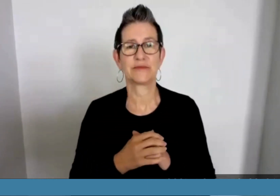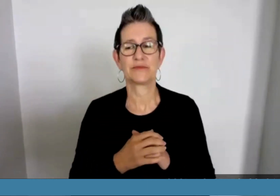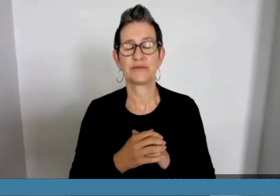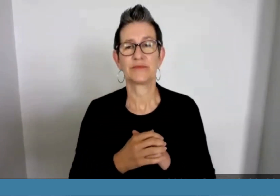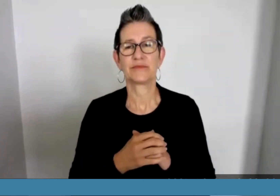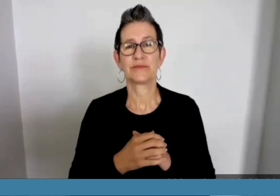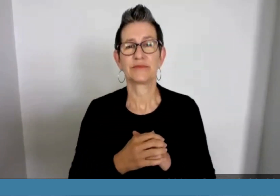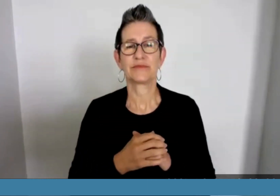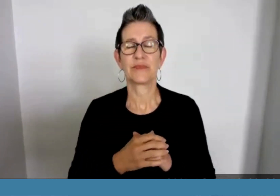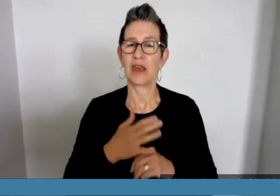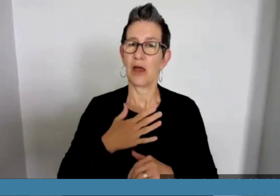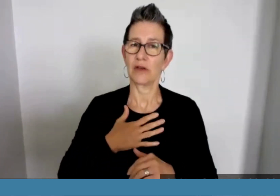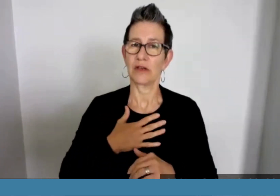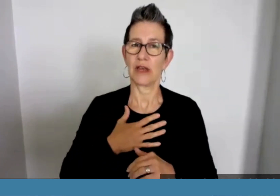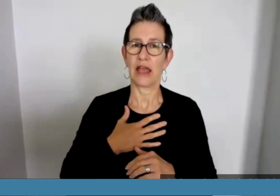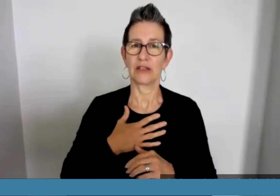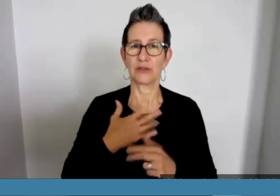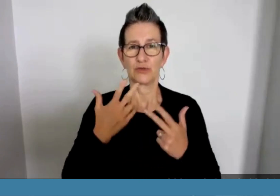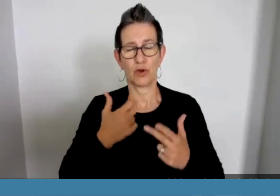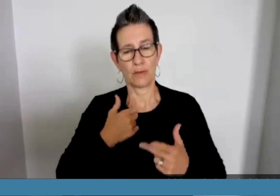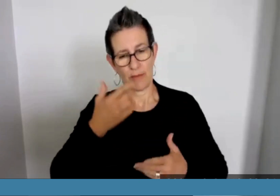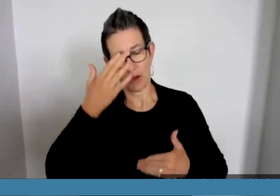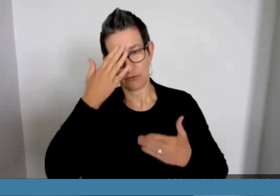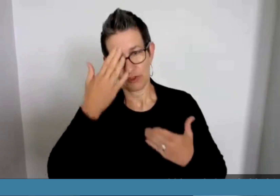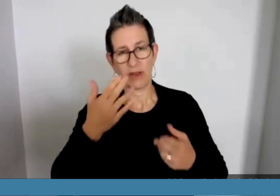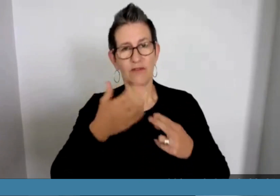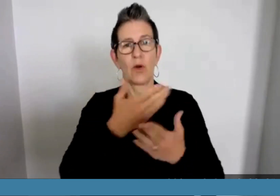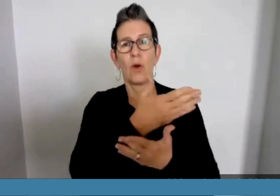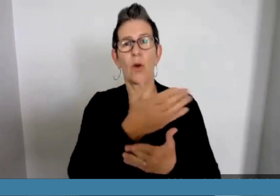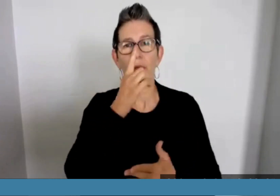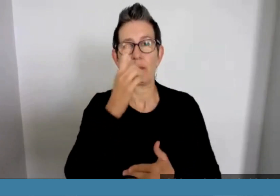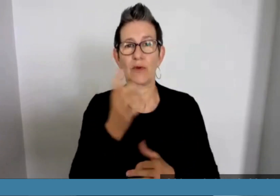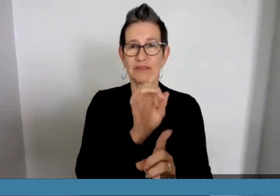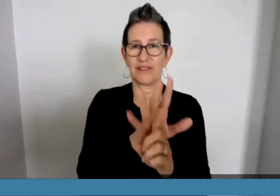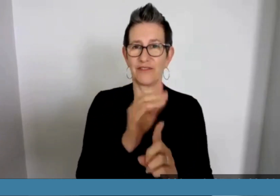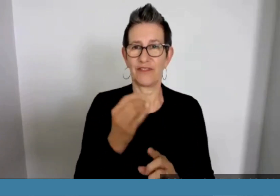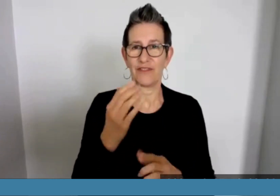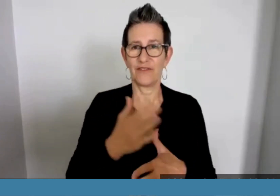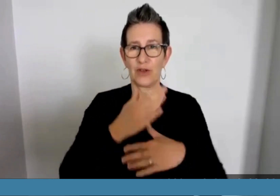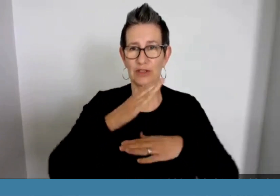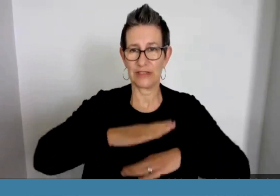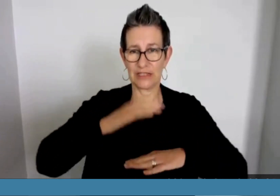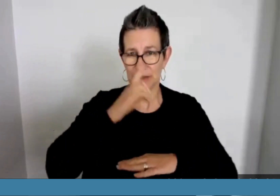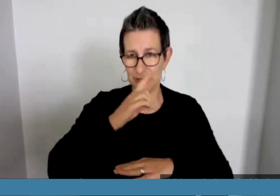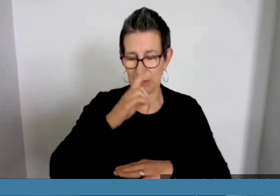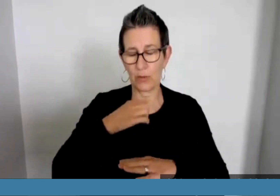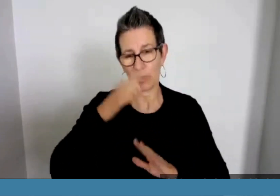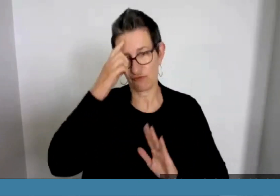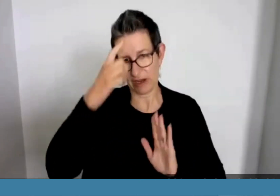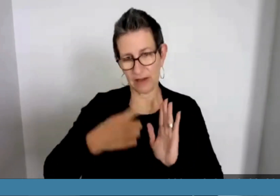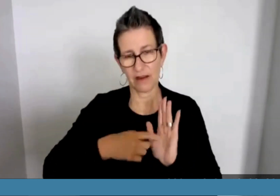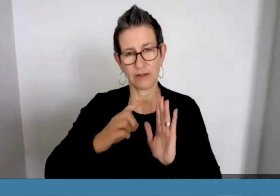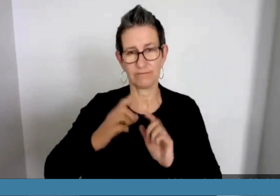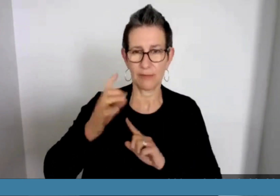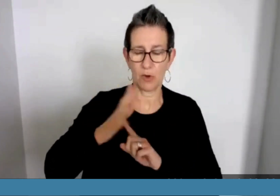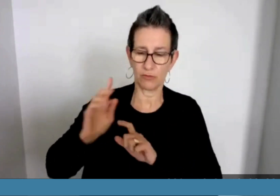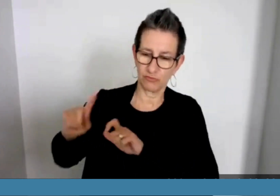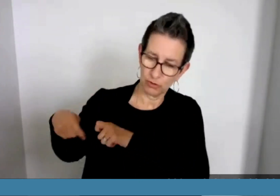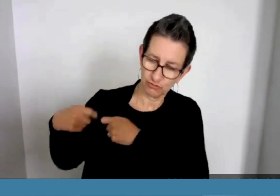show my respect to all First Nations people who are joining us, and we recognise the important contributions they make